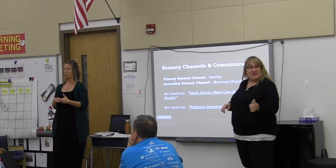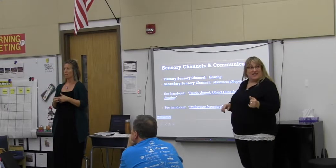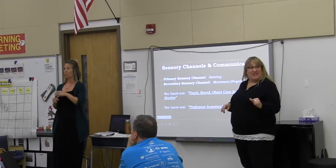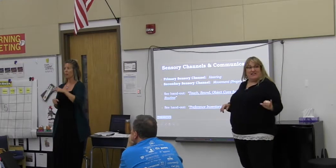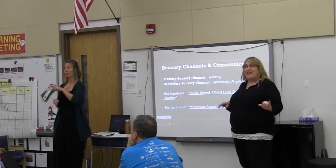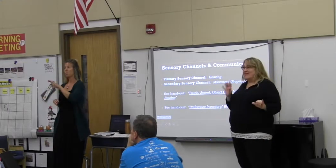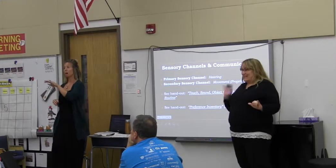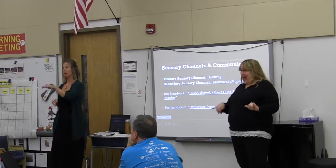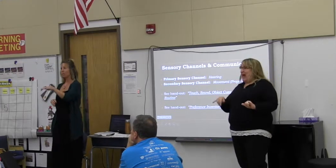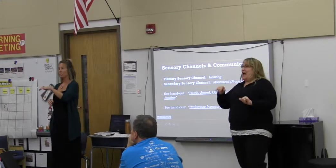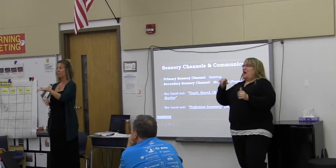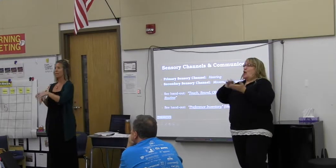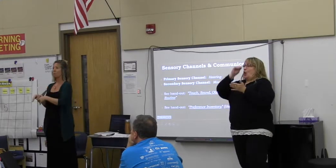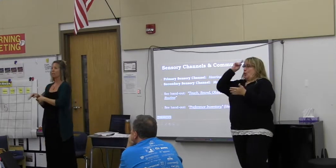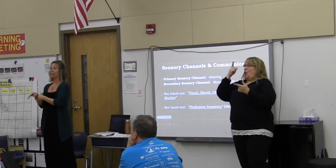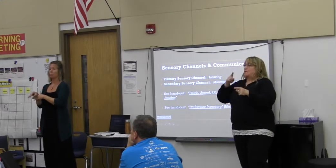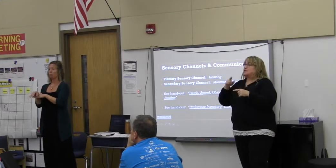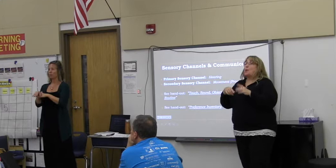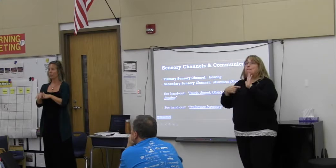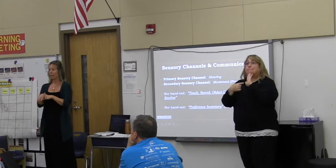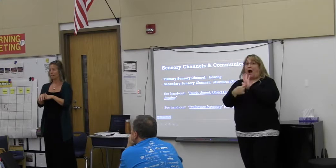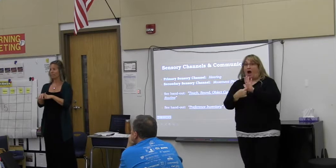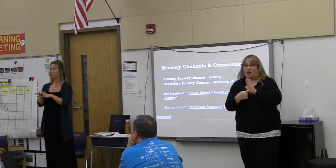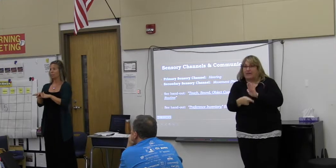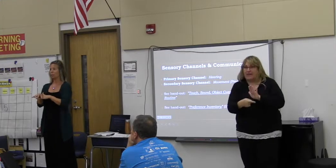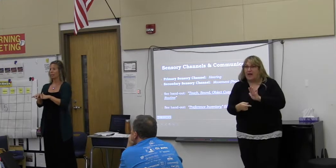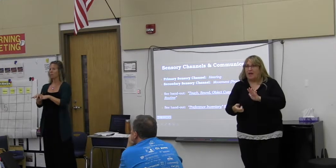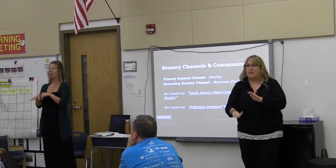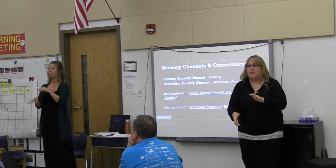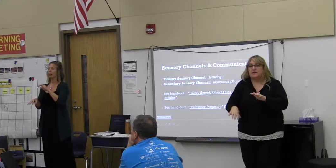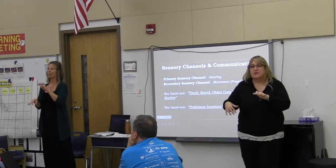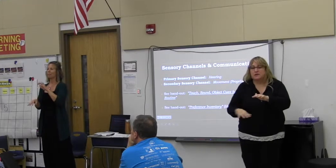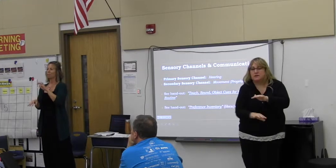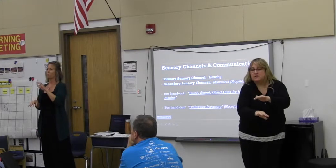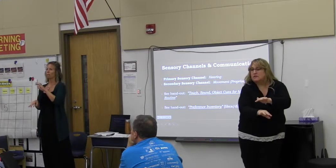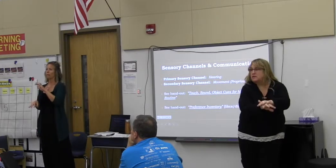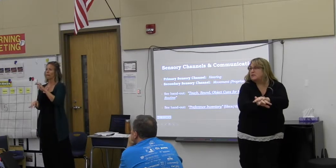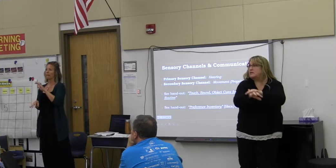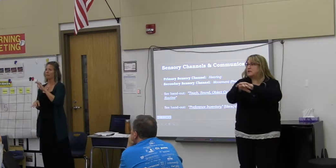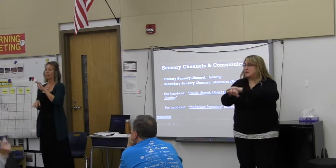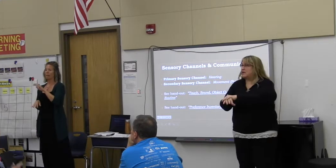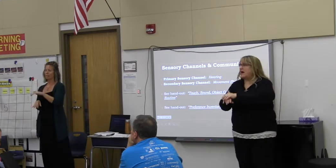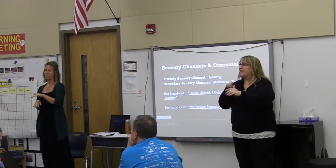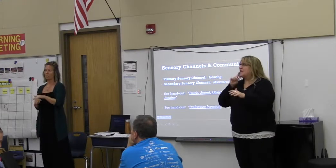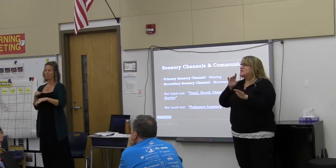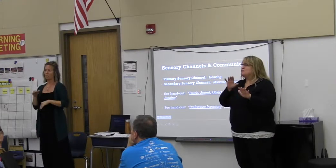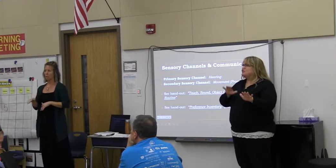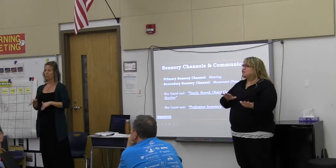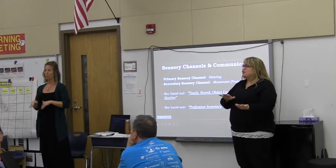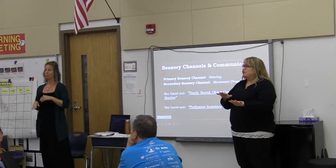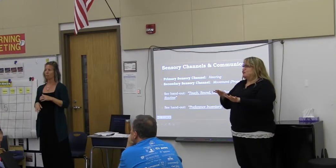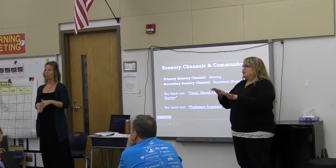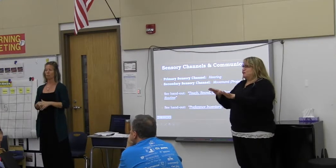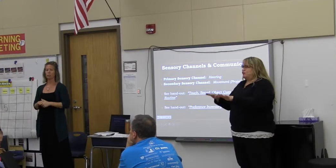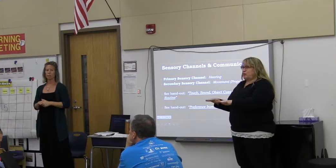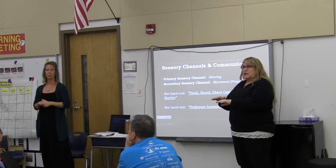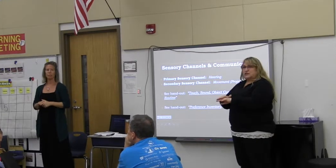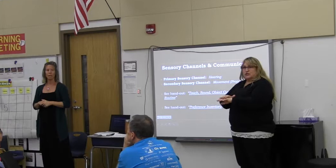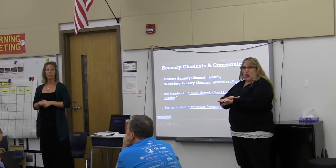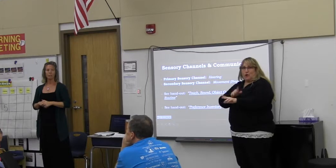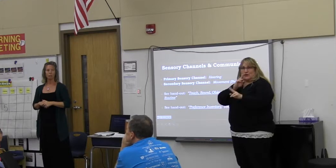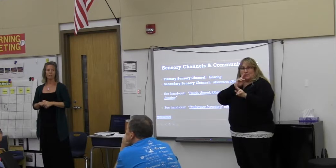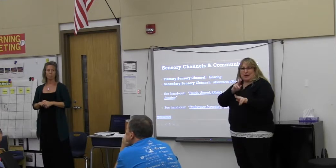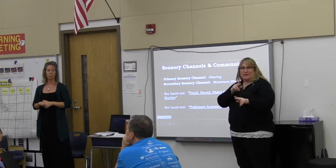happen. So I think modeling to them and moving their hand and showing them, but I think doing it at a pace that's slow and respectful to